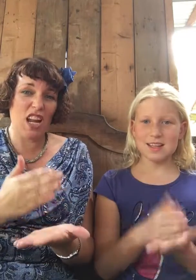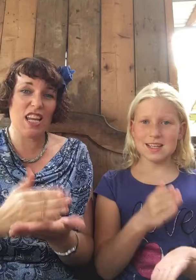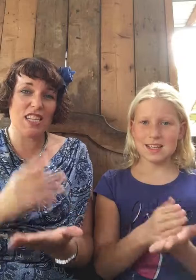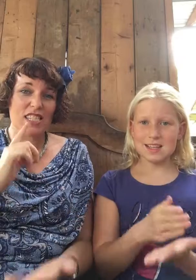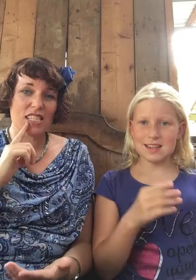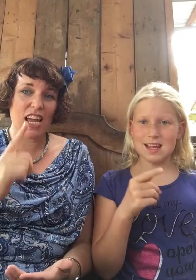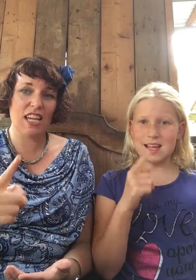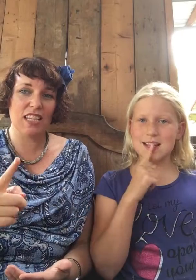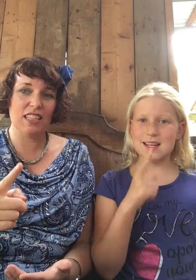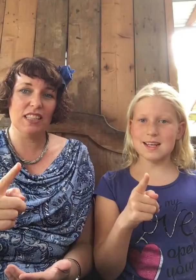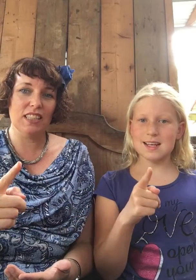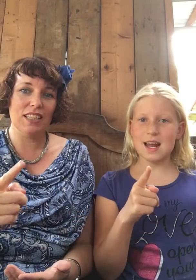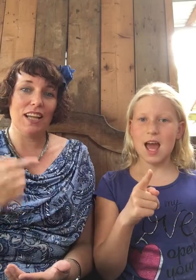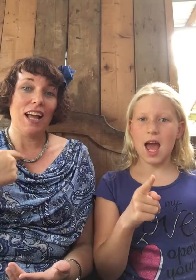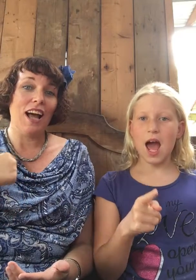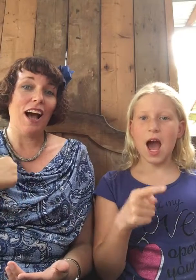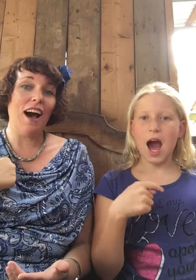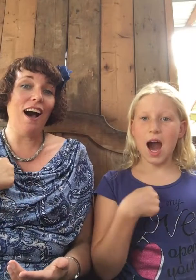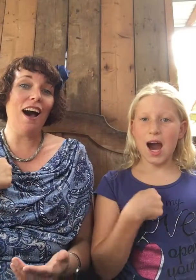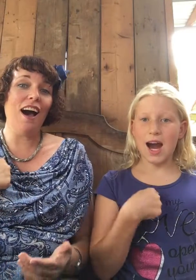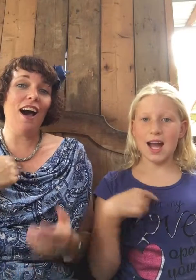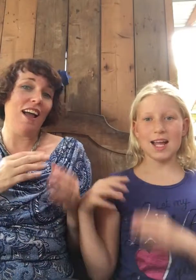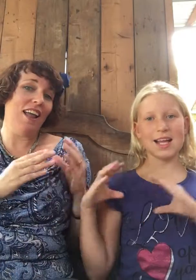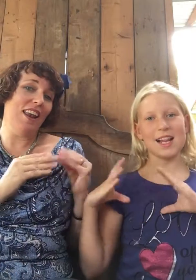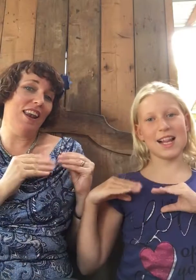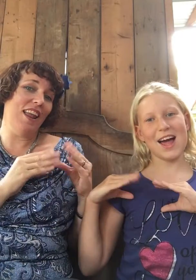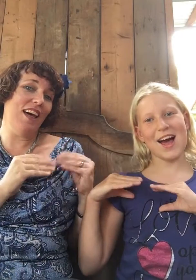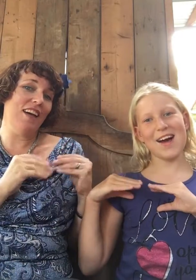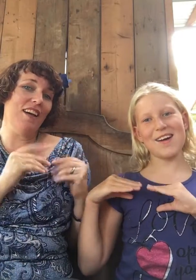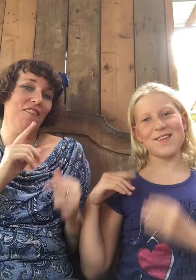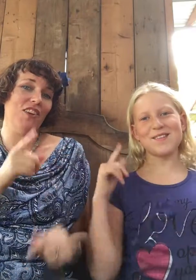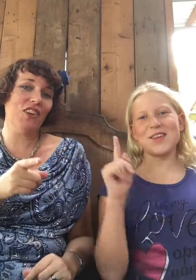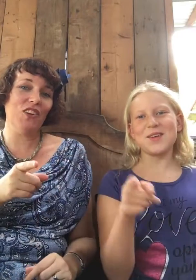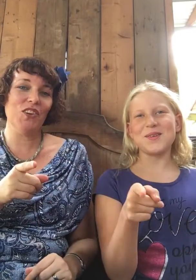really saying, I love you.